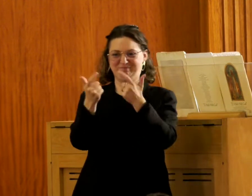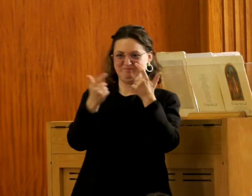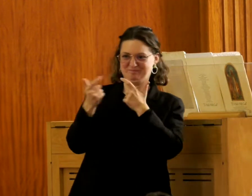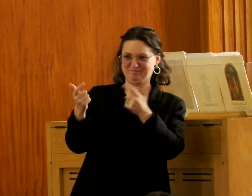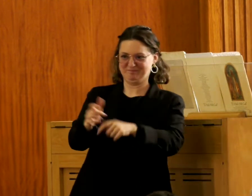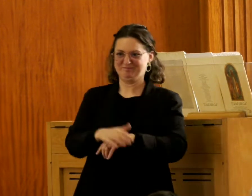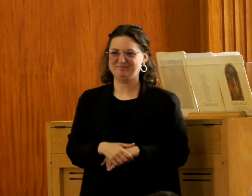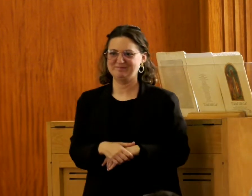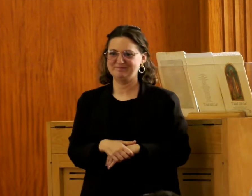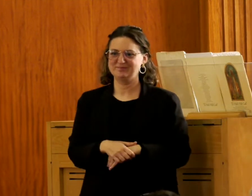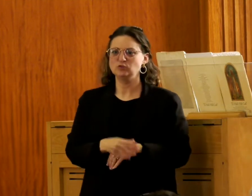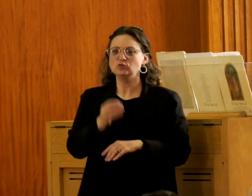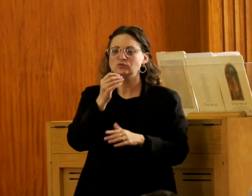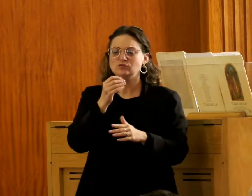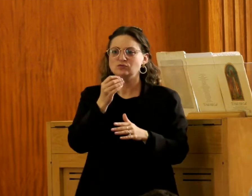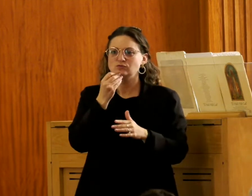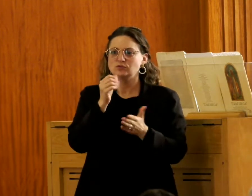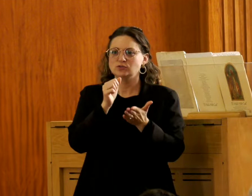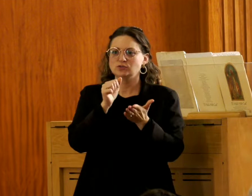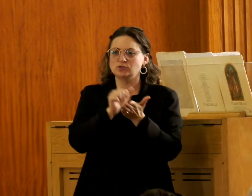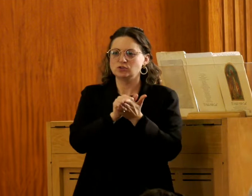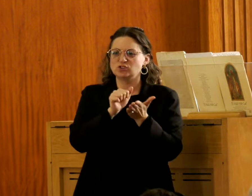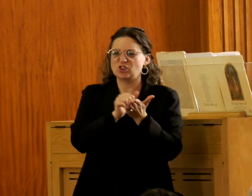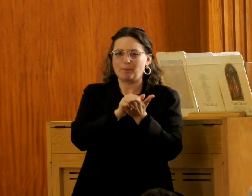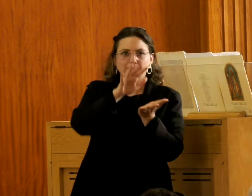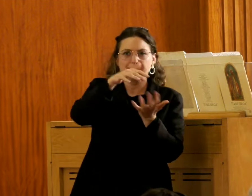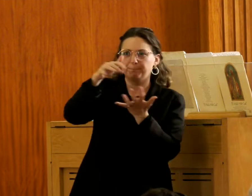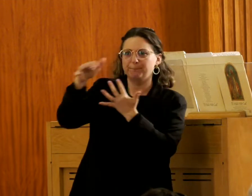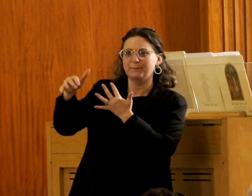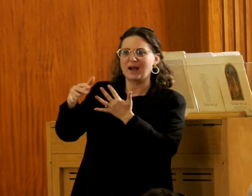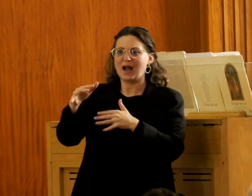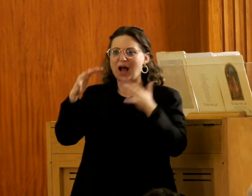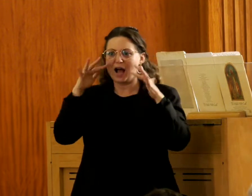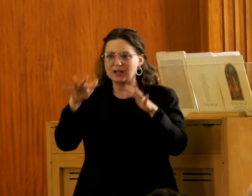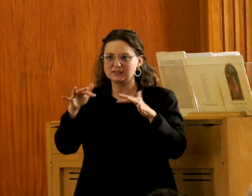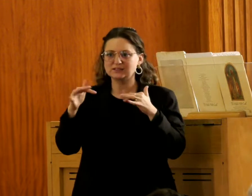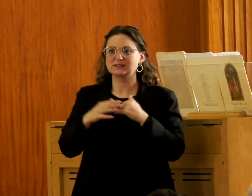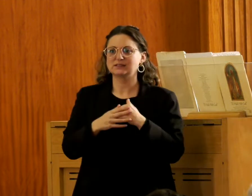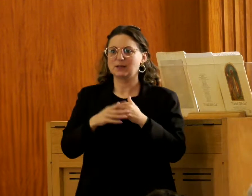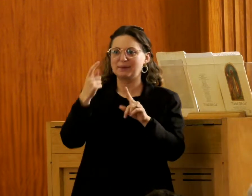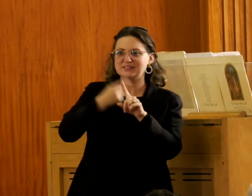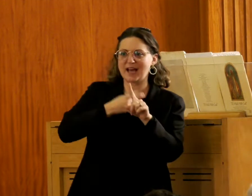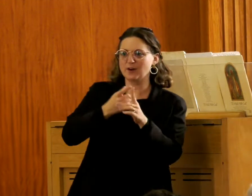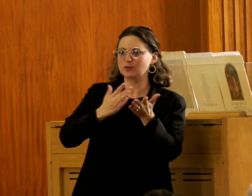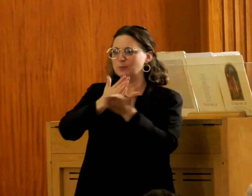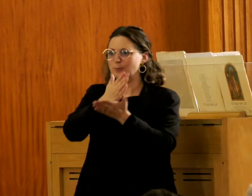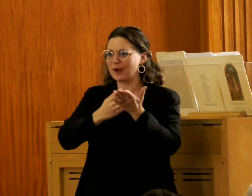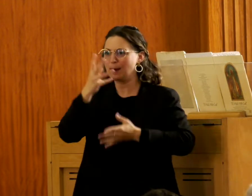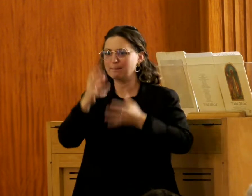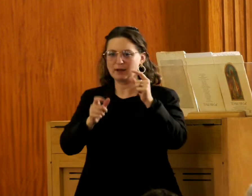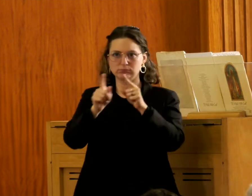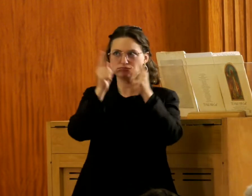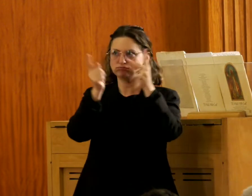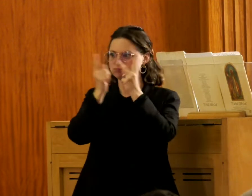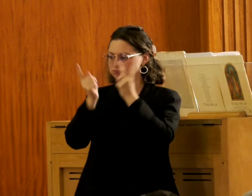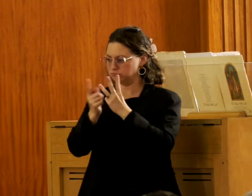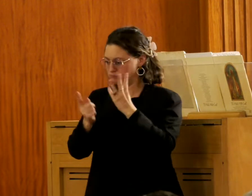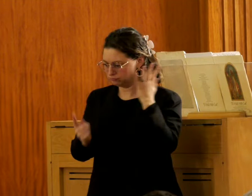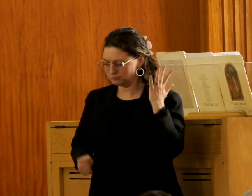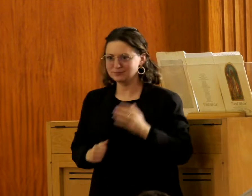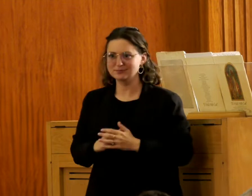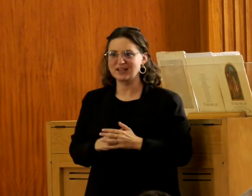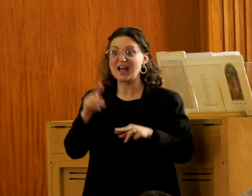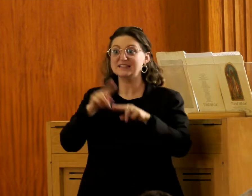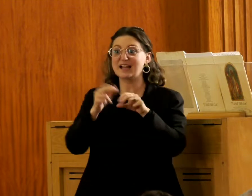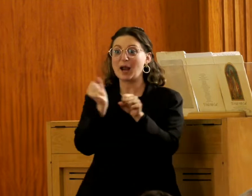The grocery lines included onions, potatoes, bread, milk, and a full range of grocery items. Dad even